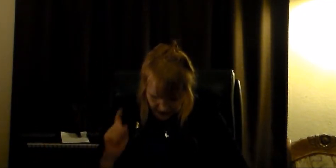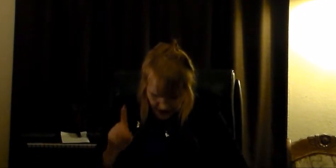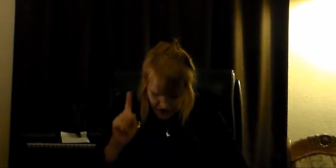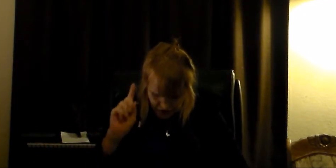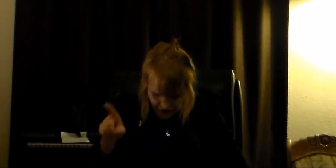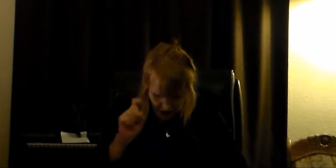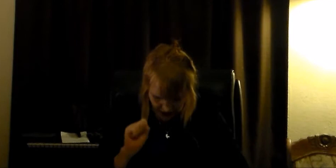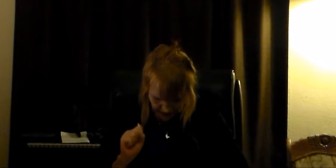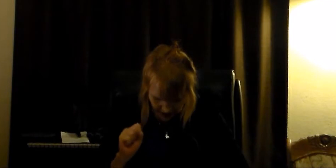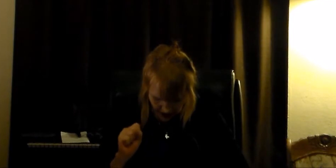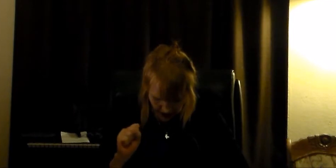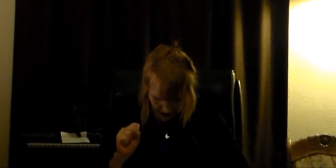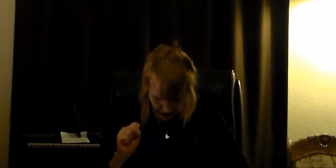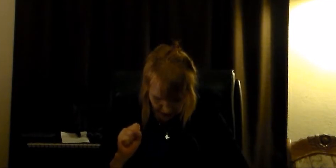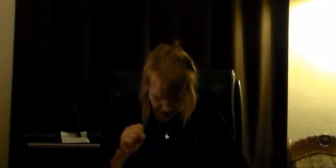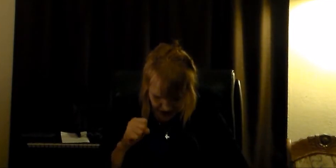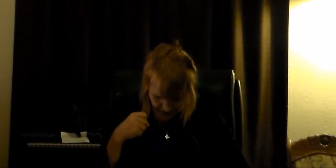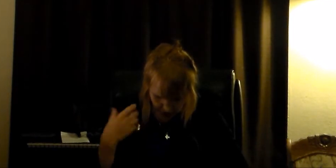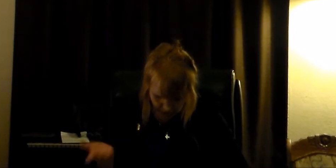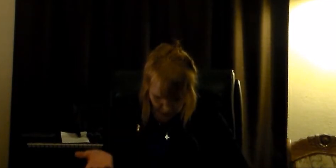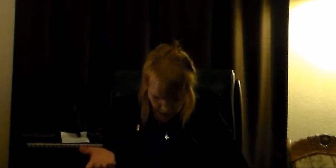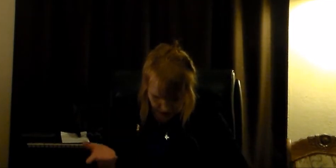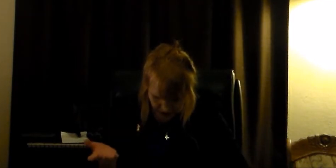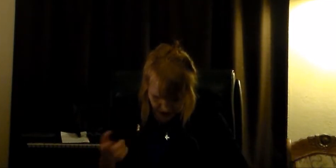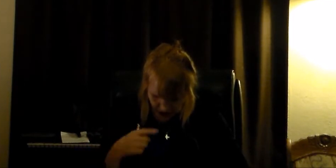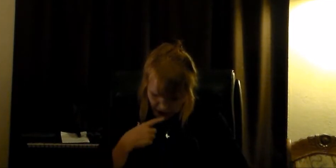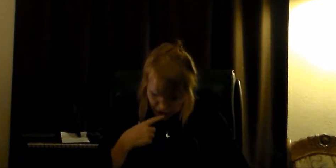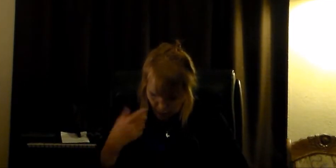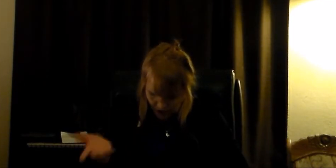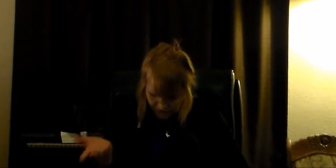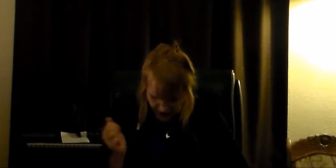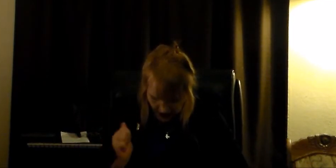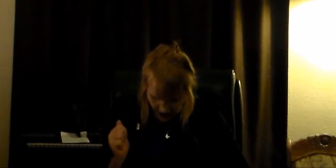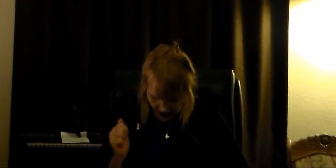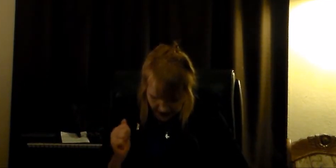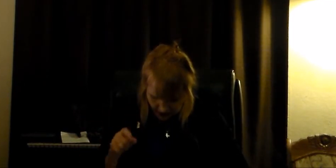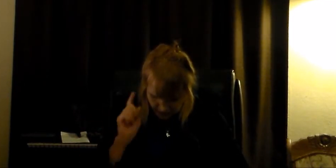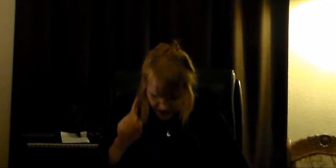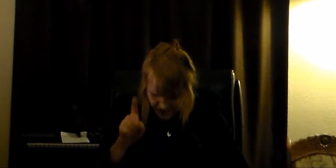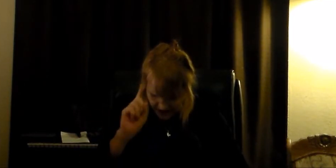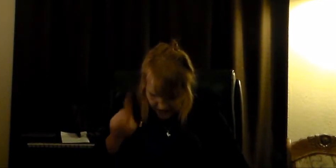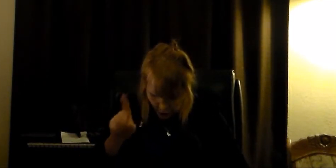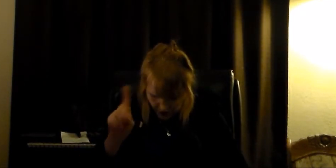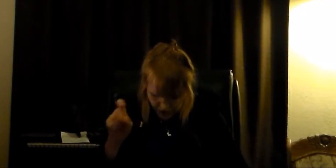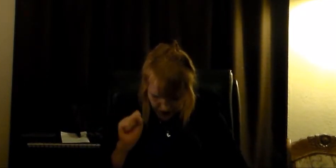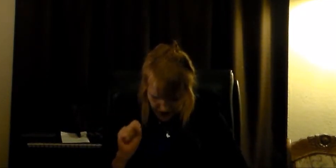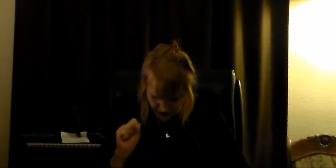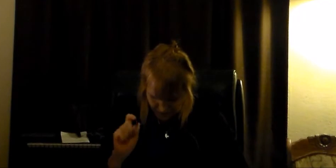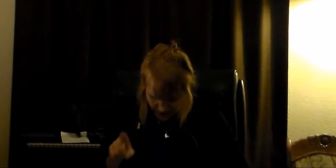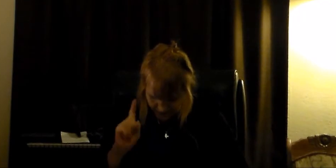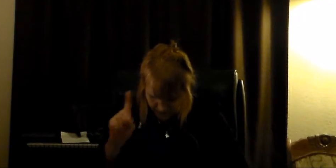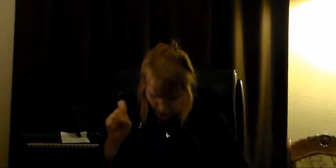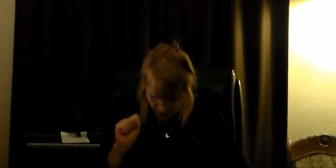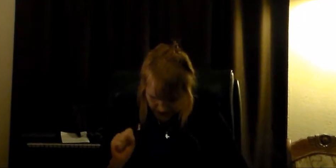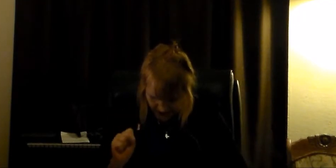thus you nullify, which is of no importance, the word of God for the sake of your tradition by from your